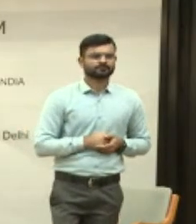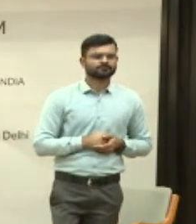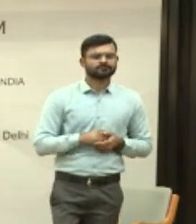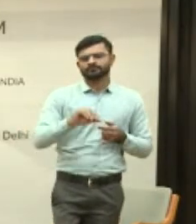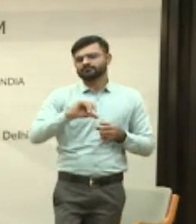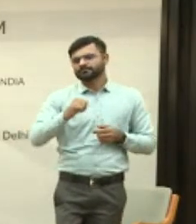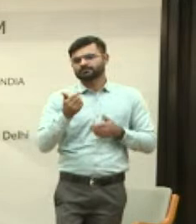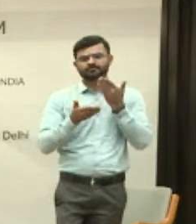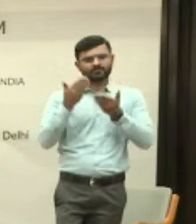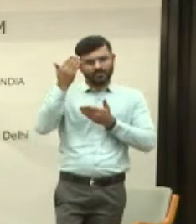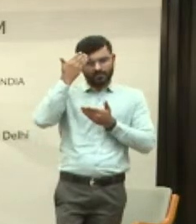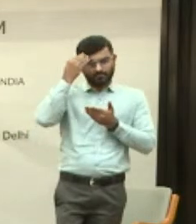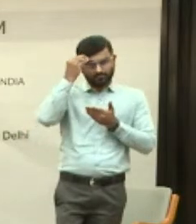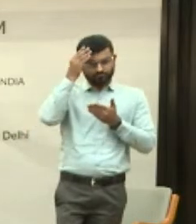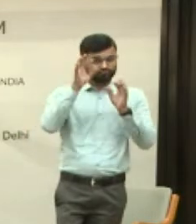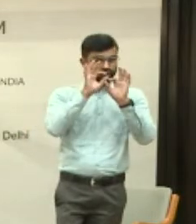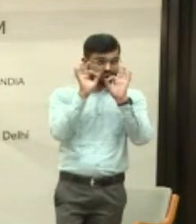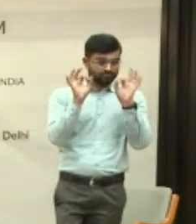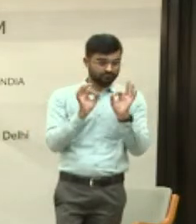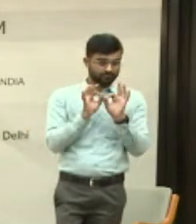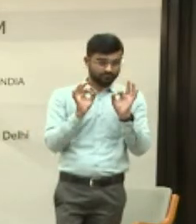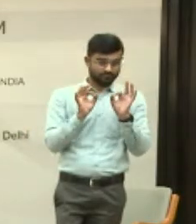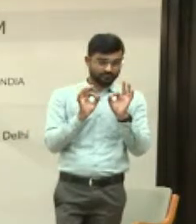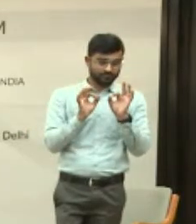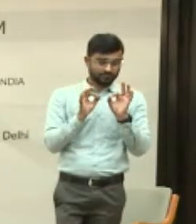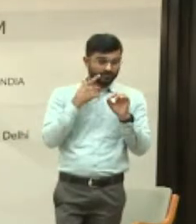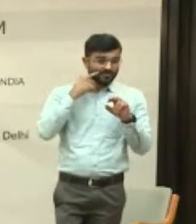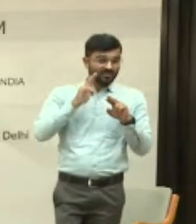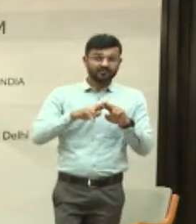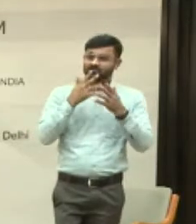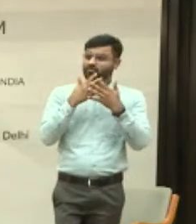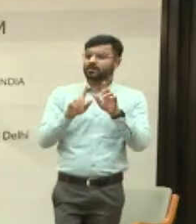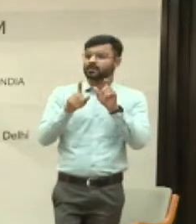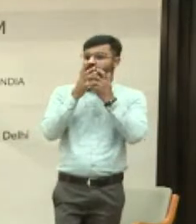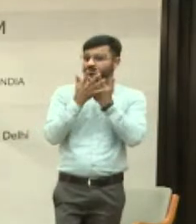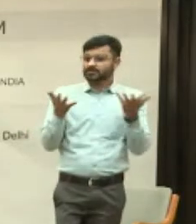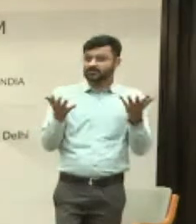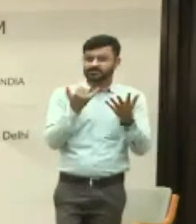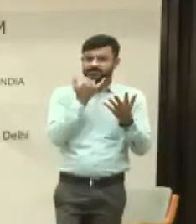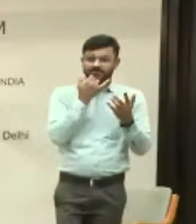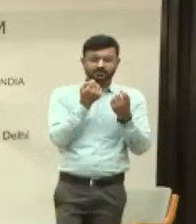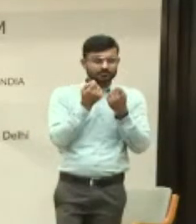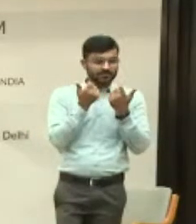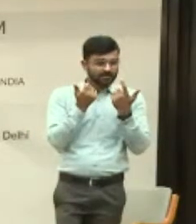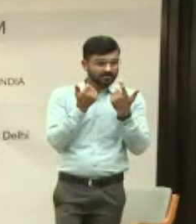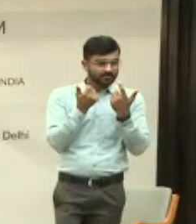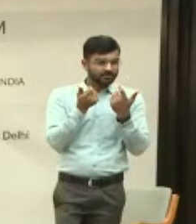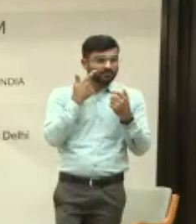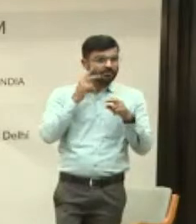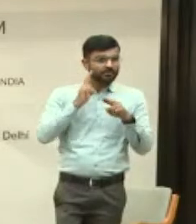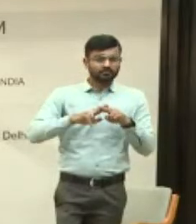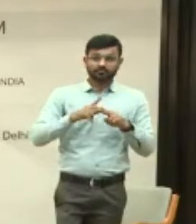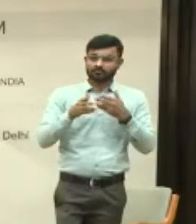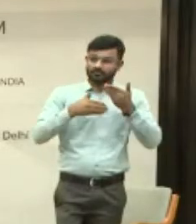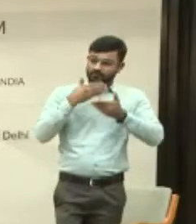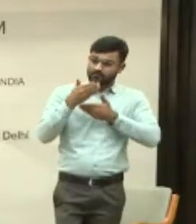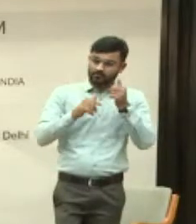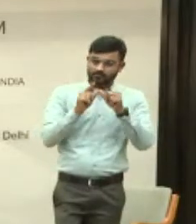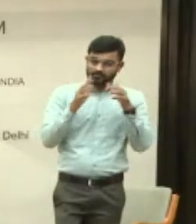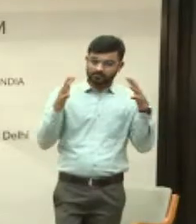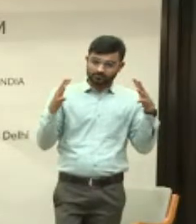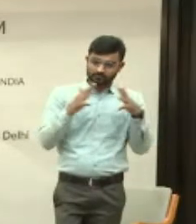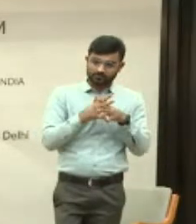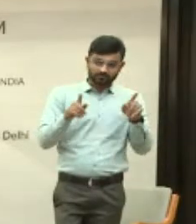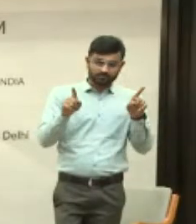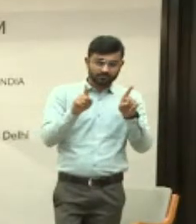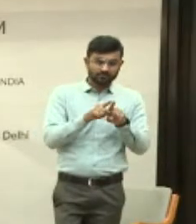What some of you may not be aware is that any such default is treated under the law